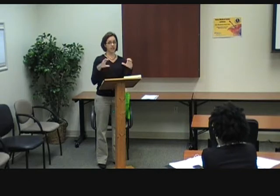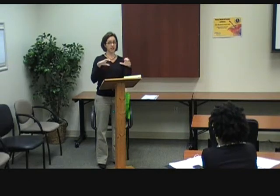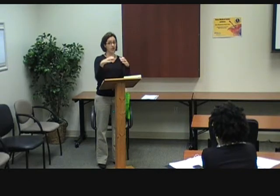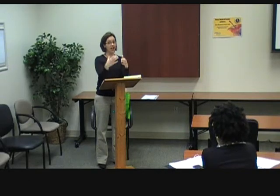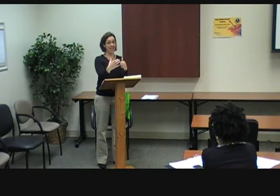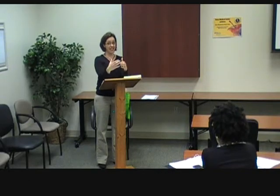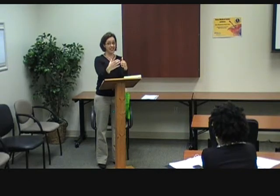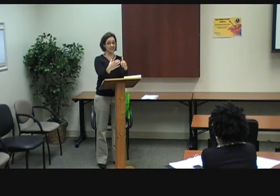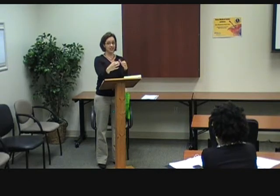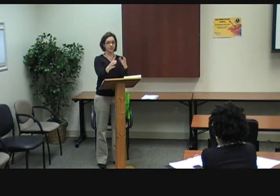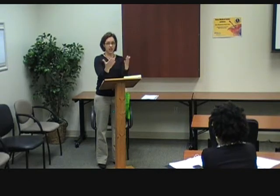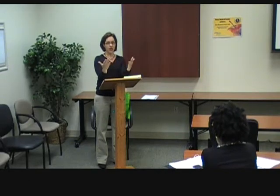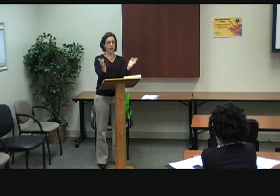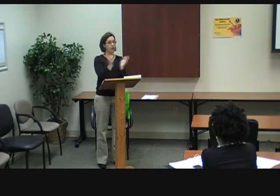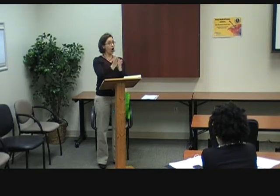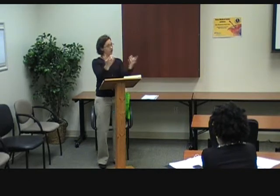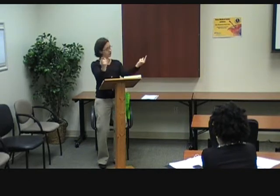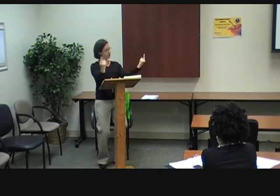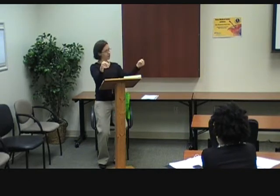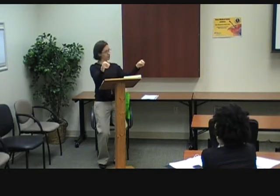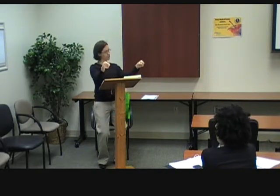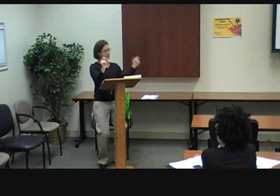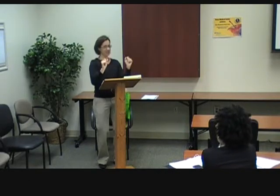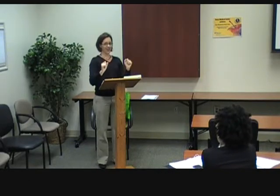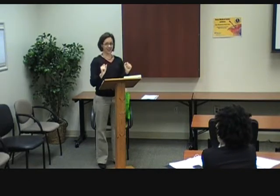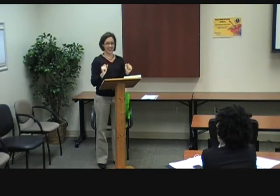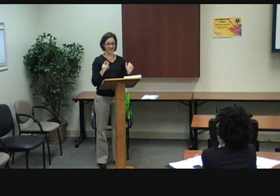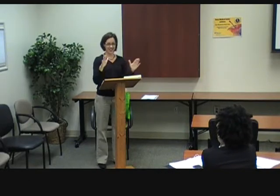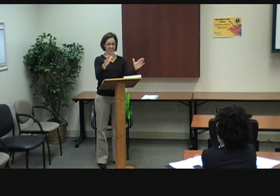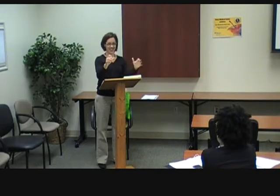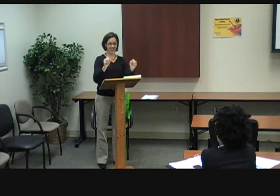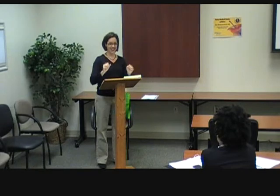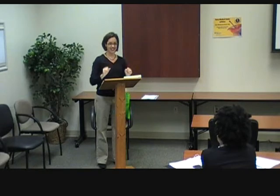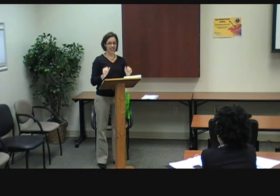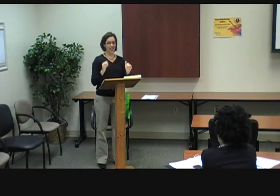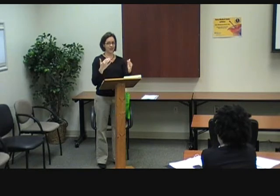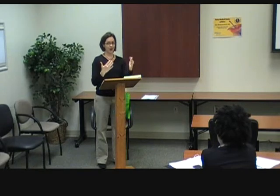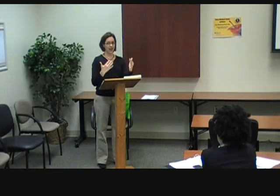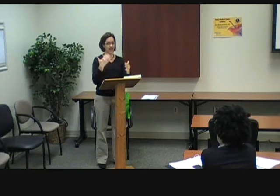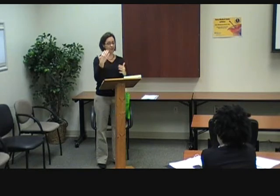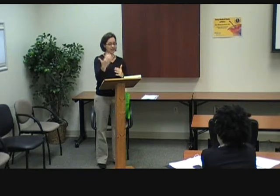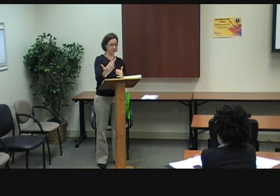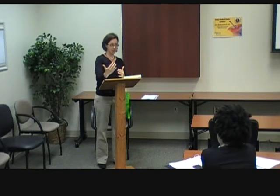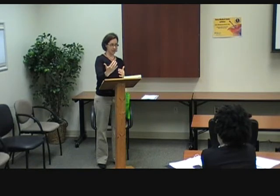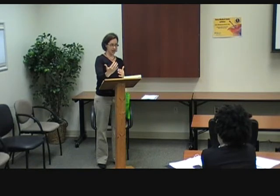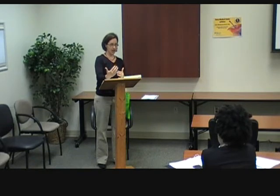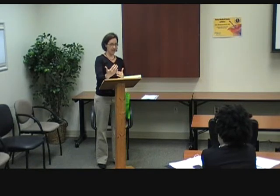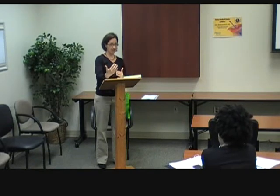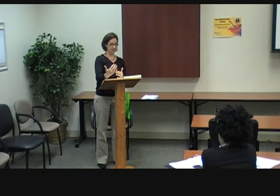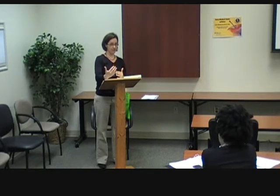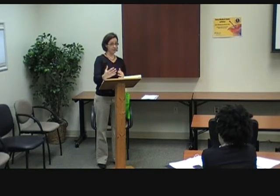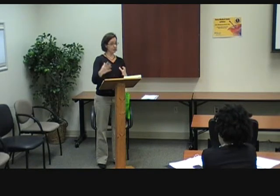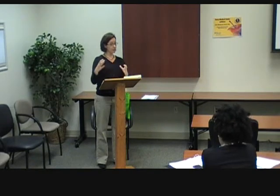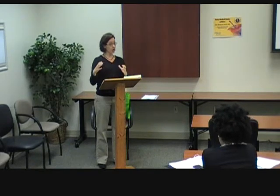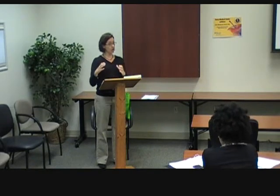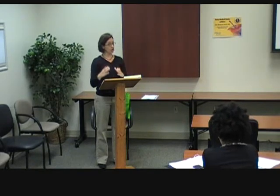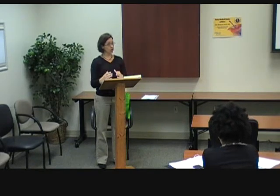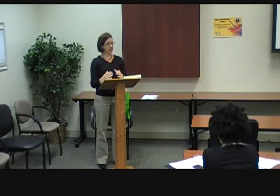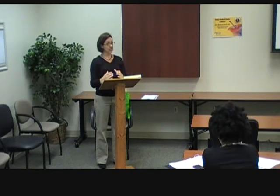if your hand, and it went, maybe not you guys, if your hand placement is not right, or the location,